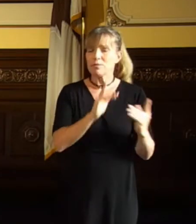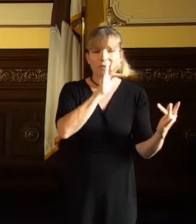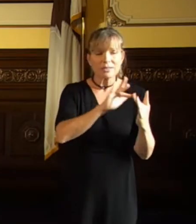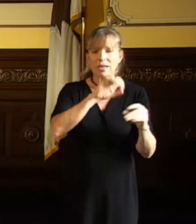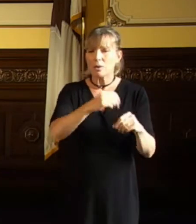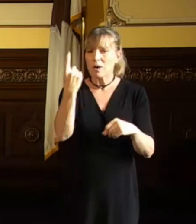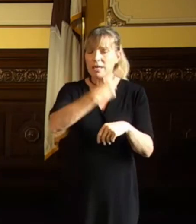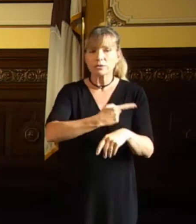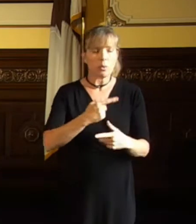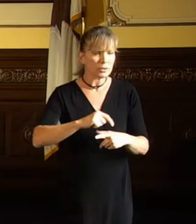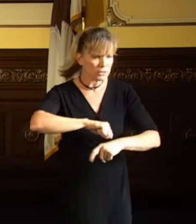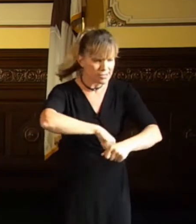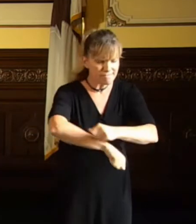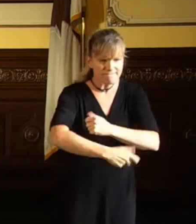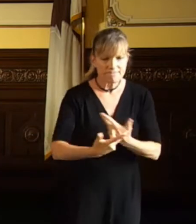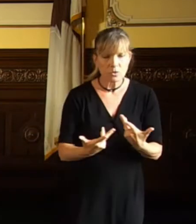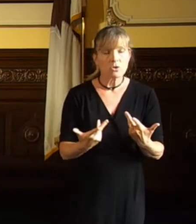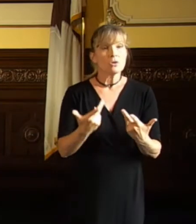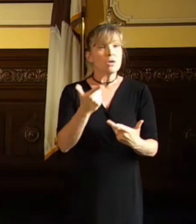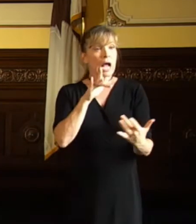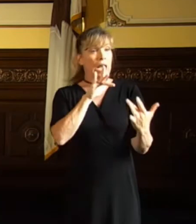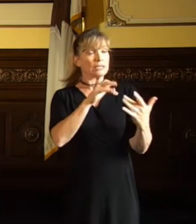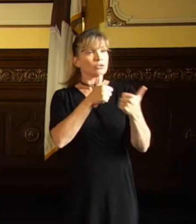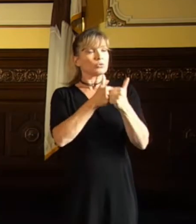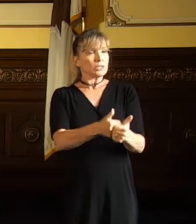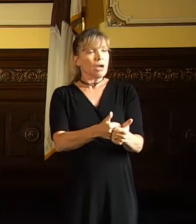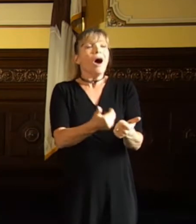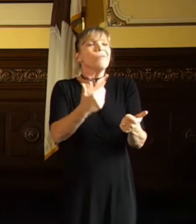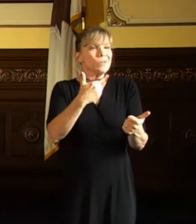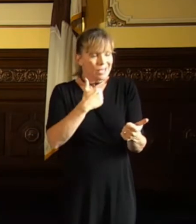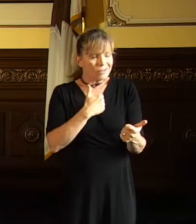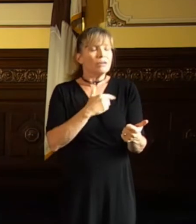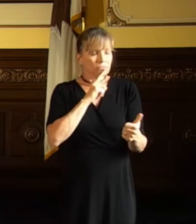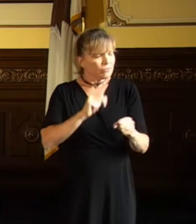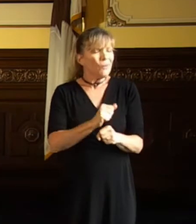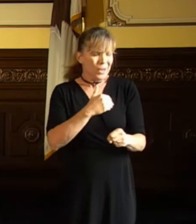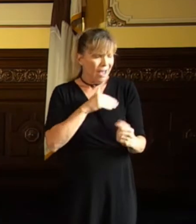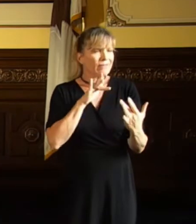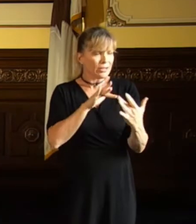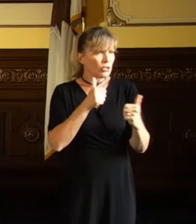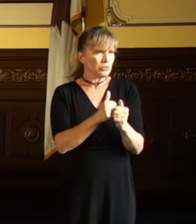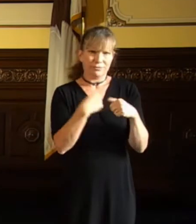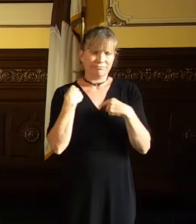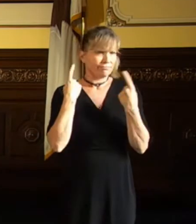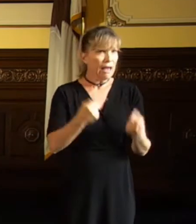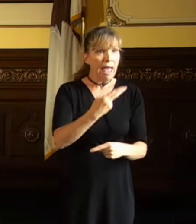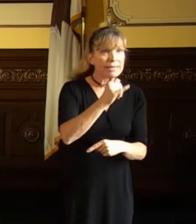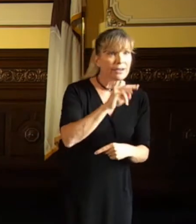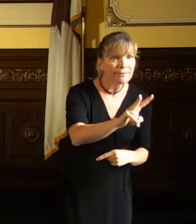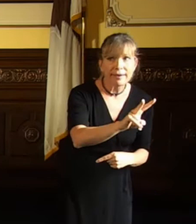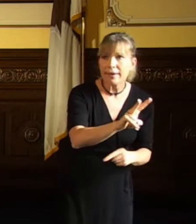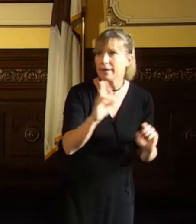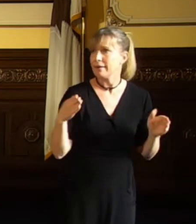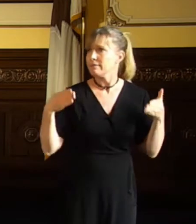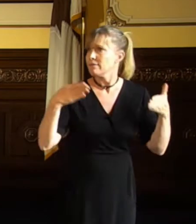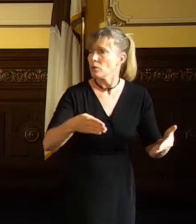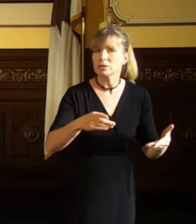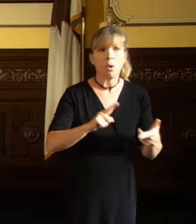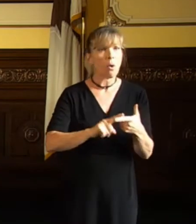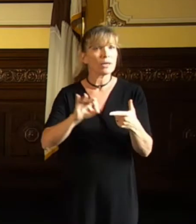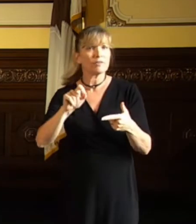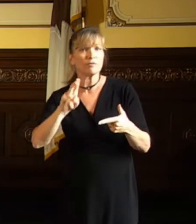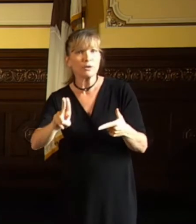that started ramping up, what we had for contact tracing in the state, and we do have contact tracing, it always was here, HIV focused or even